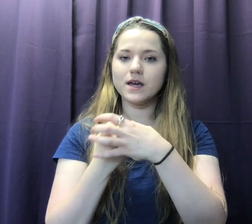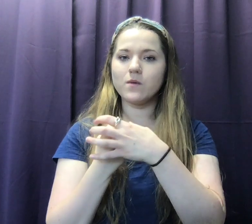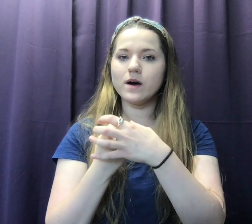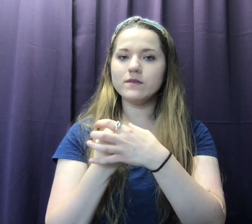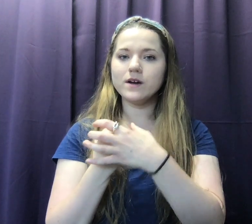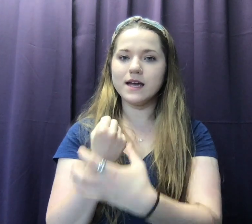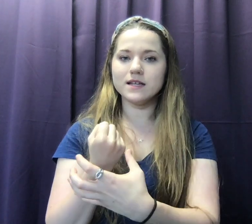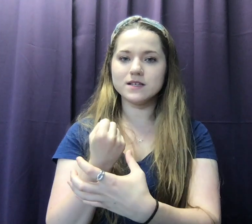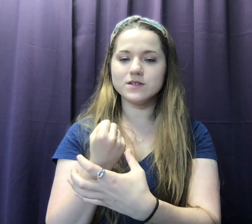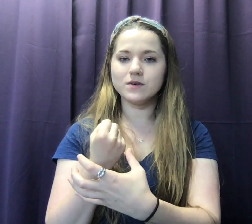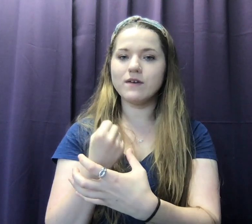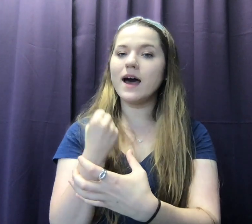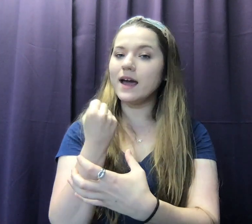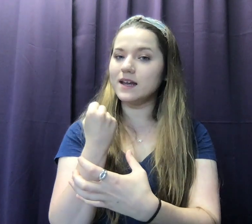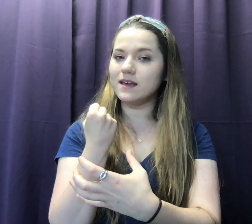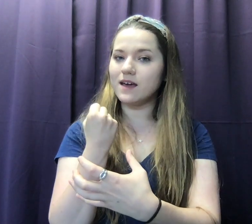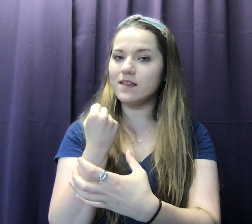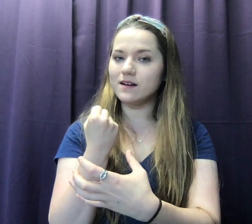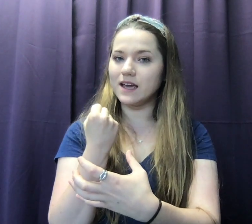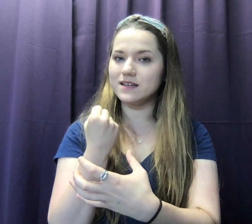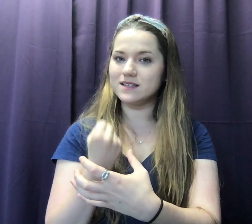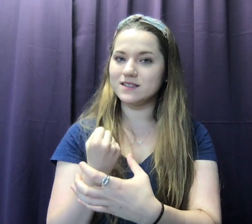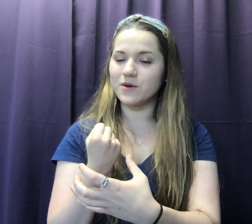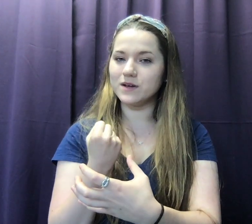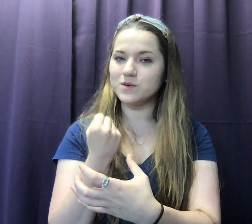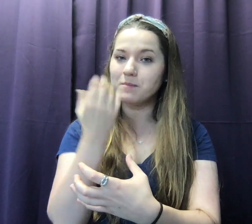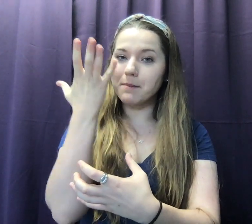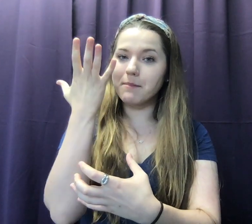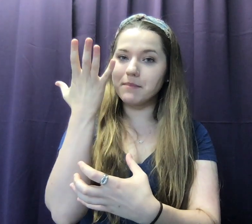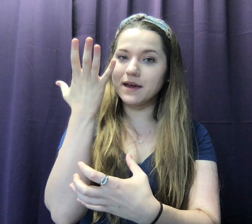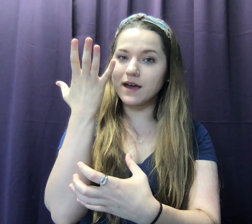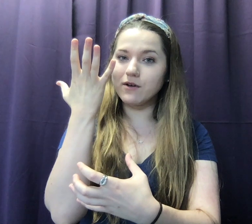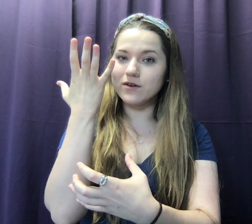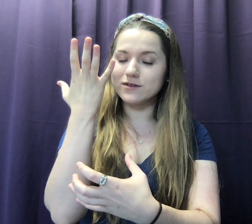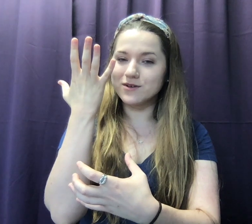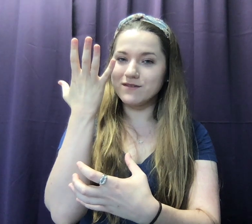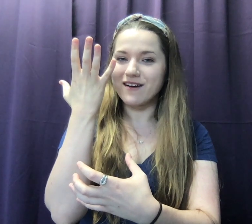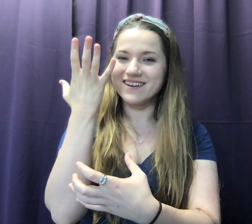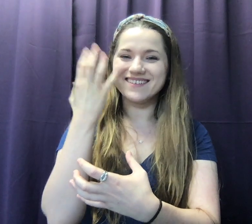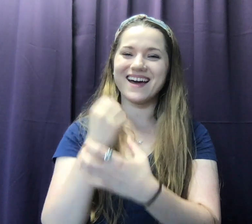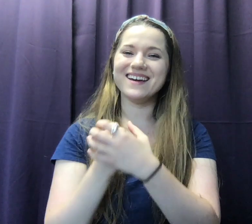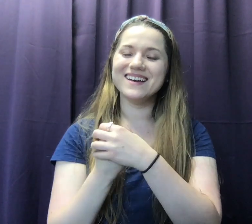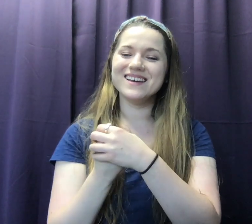taking one of your hands and sort of hiding the other hand that's going to pop up like a rose or a flower, okay?